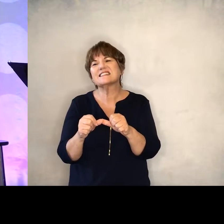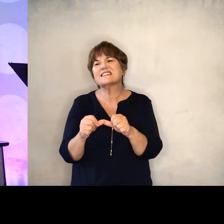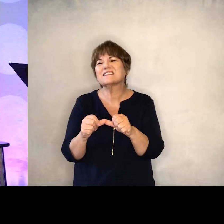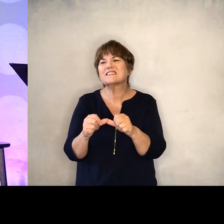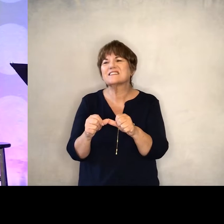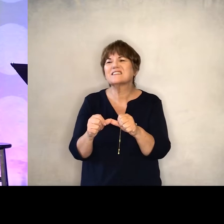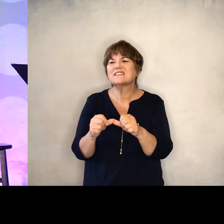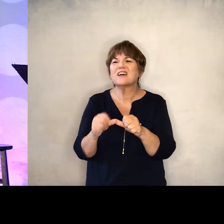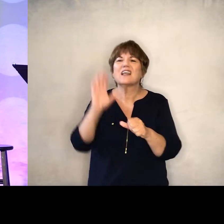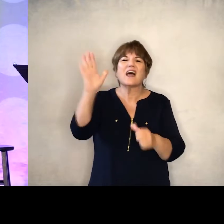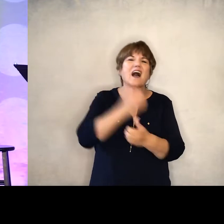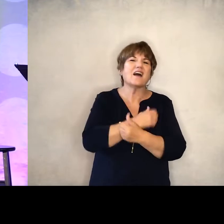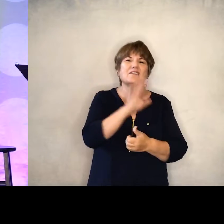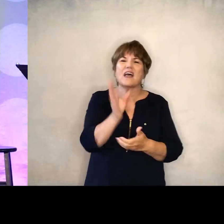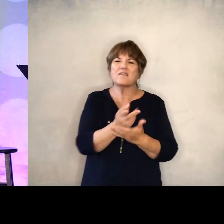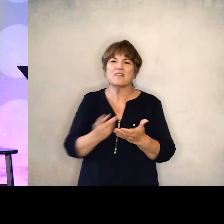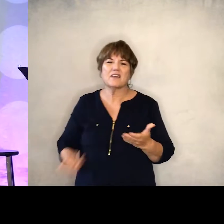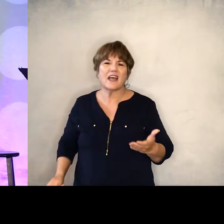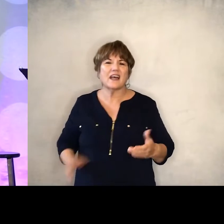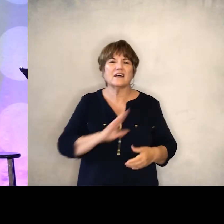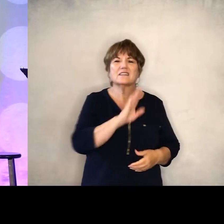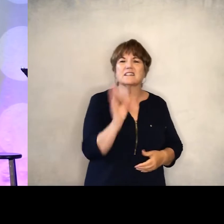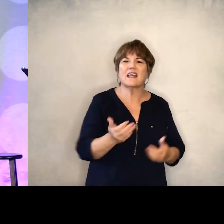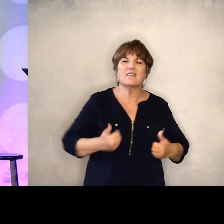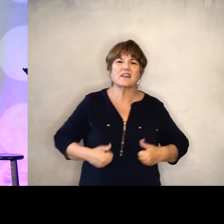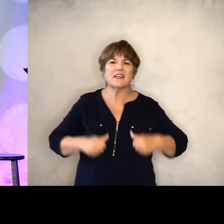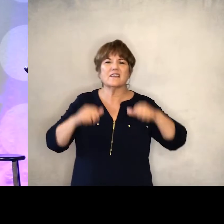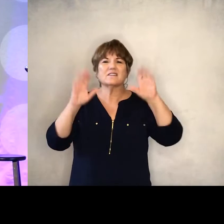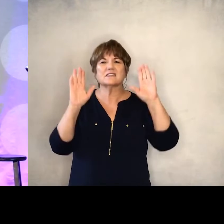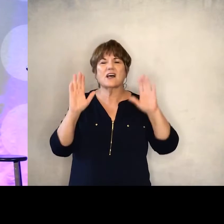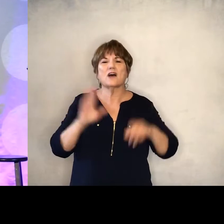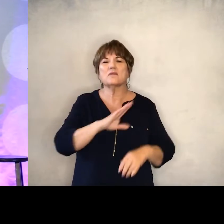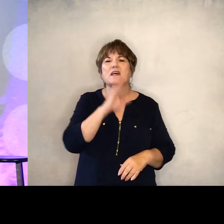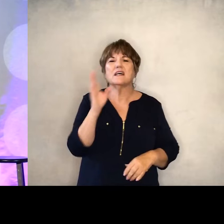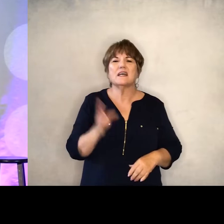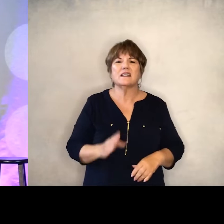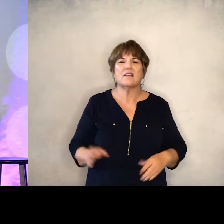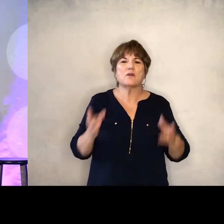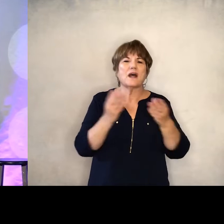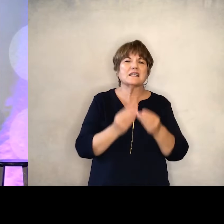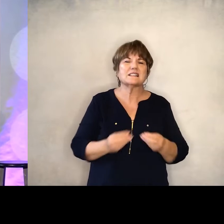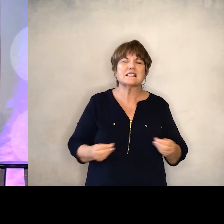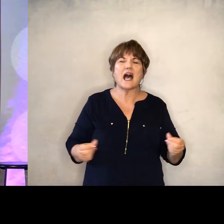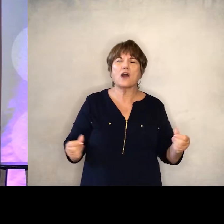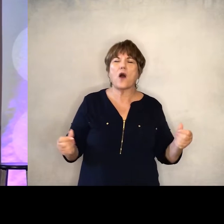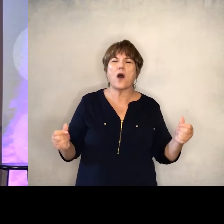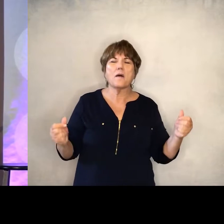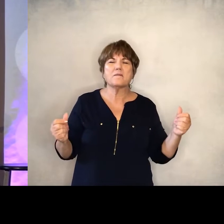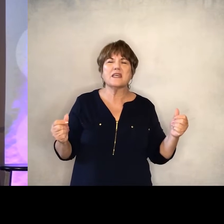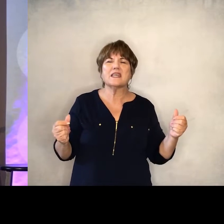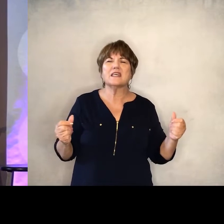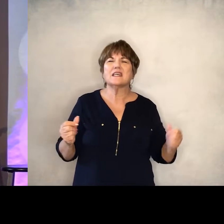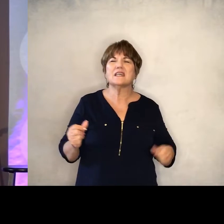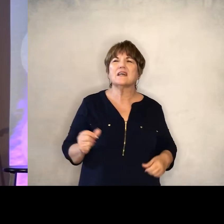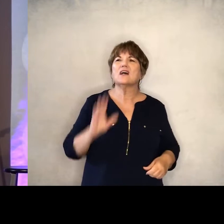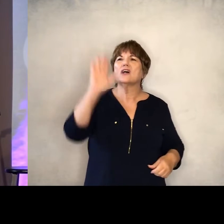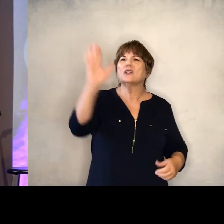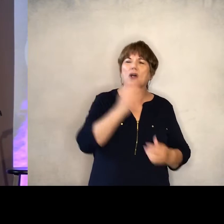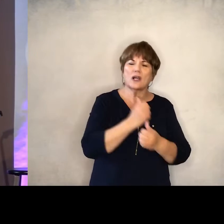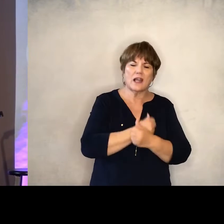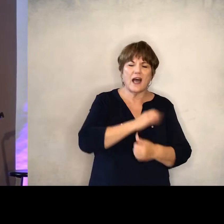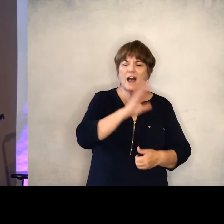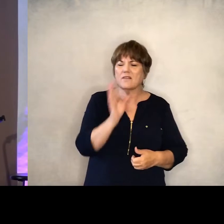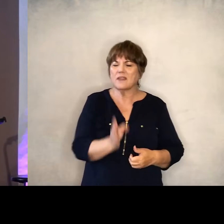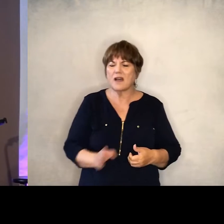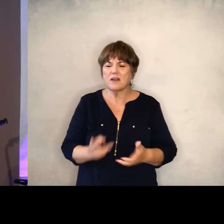remains. Your love never fails and never gives up, never runs out on me. Your love